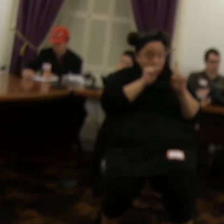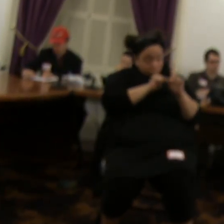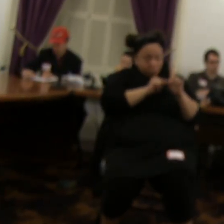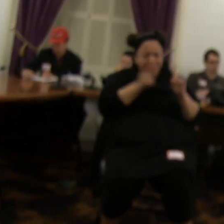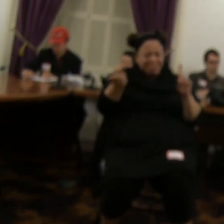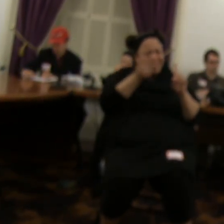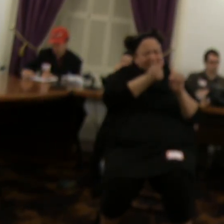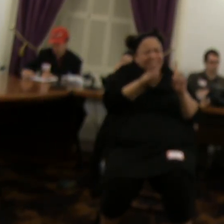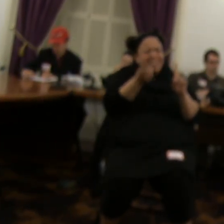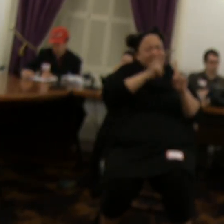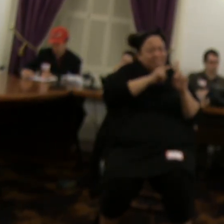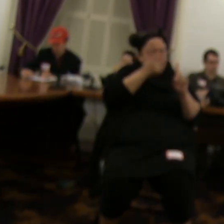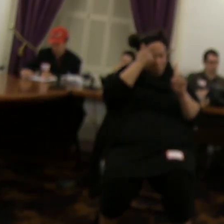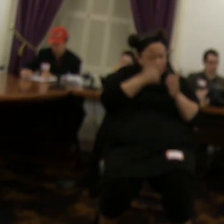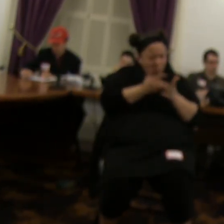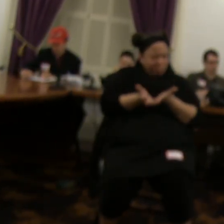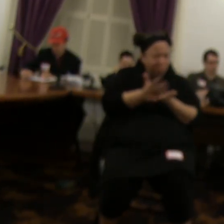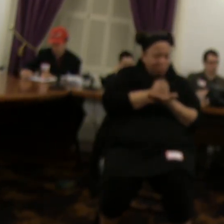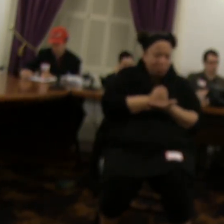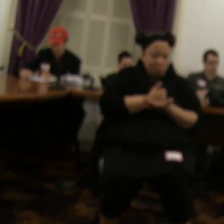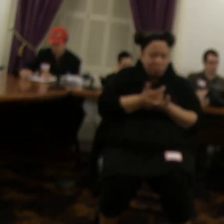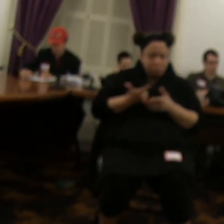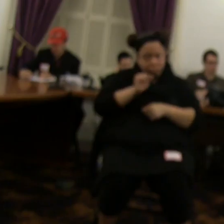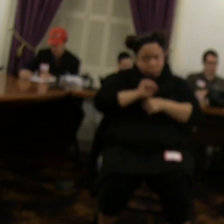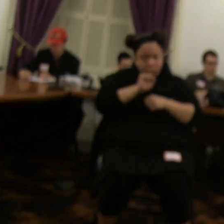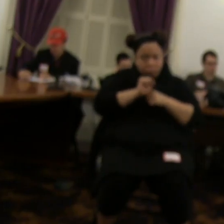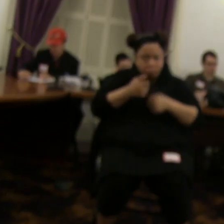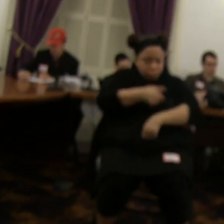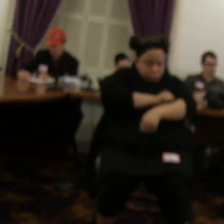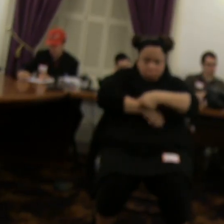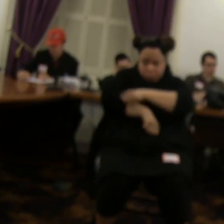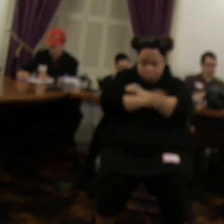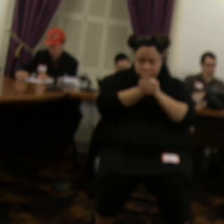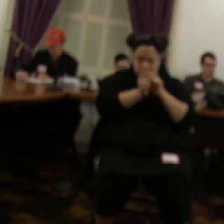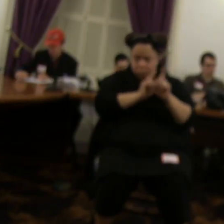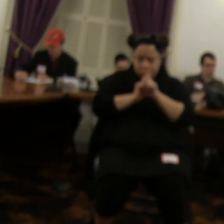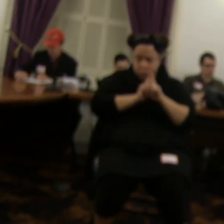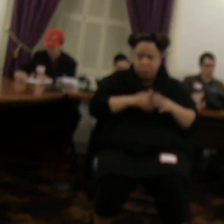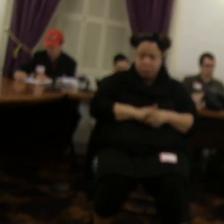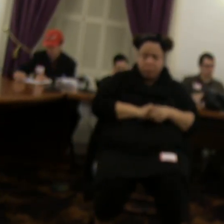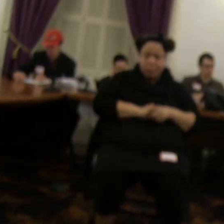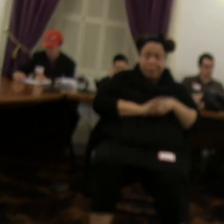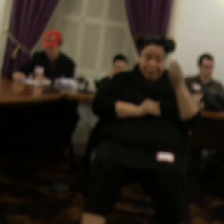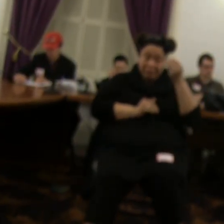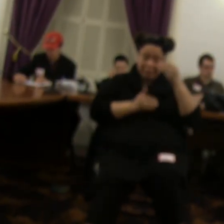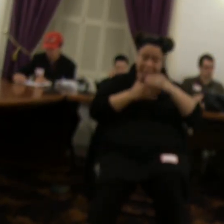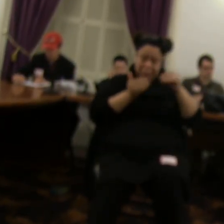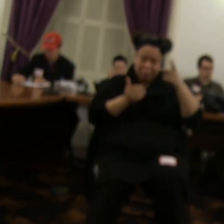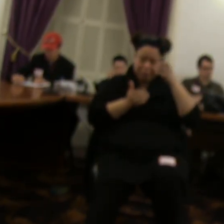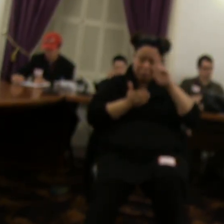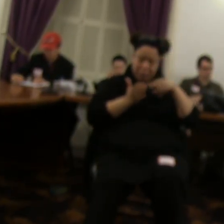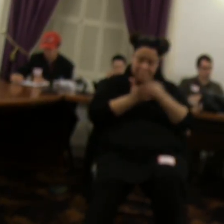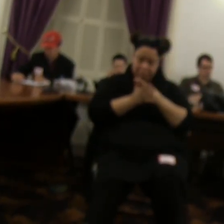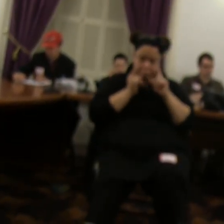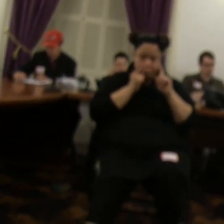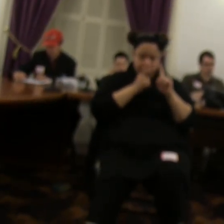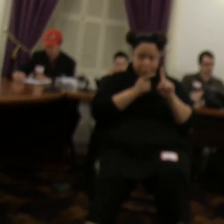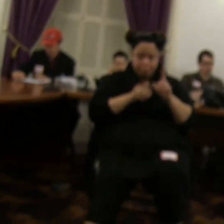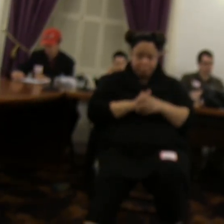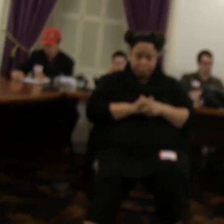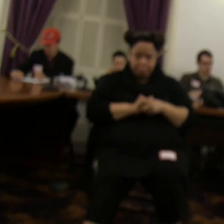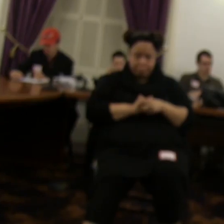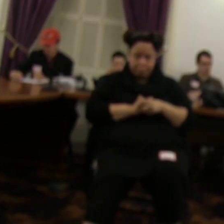in the budget so that the direct care workers at the designated agencies and